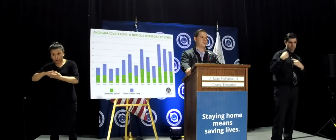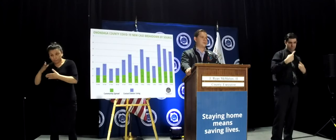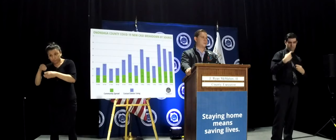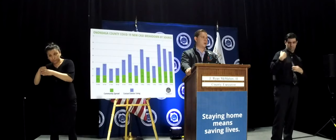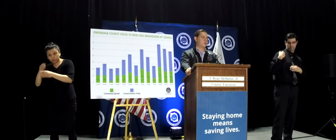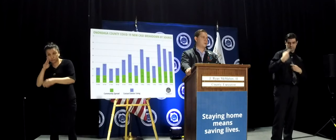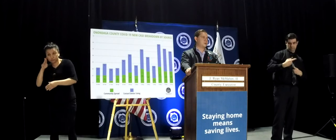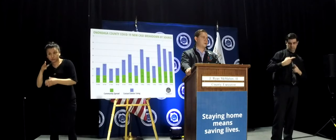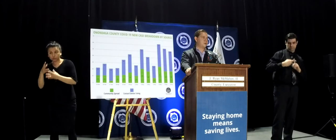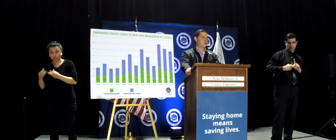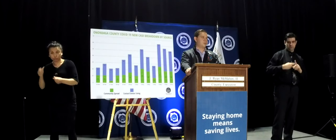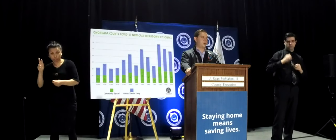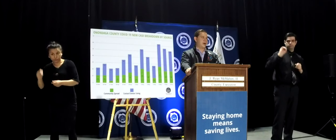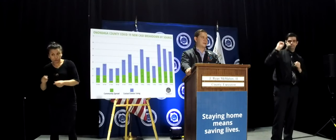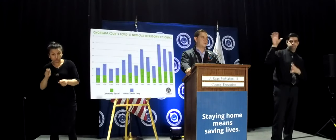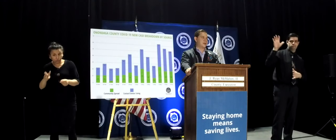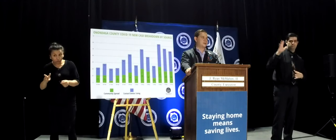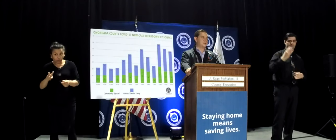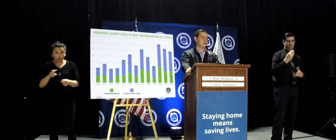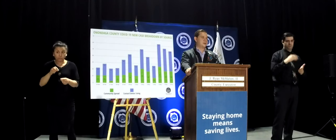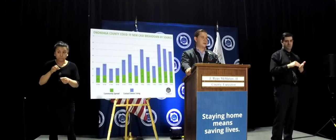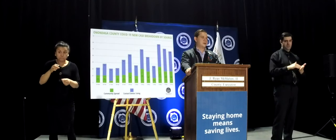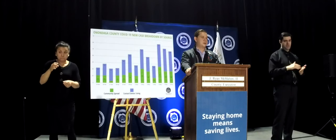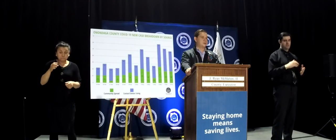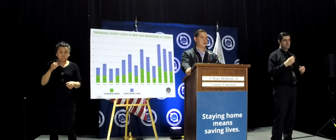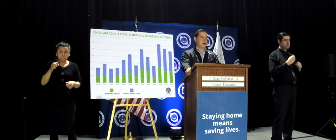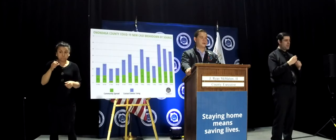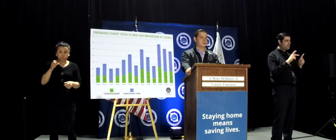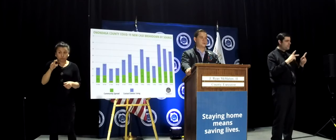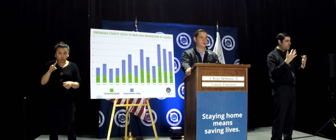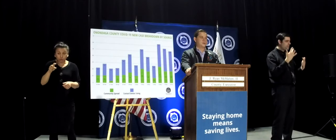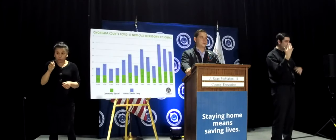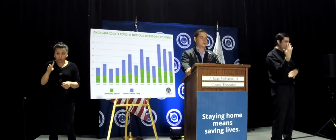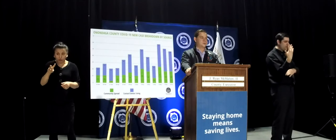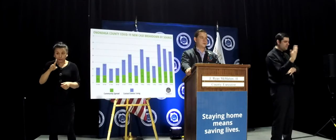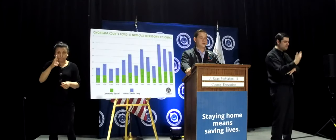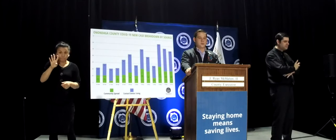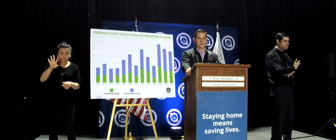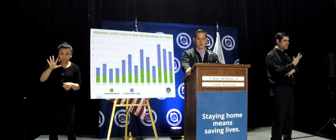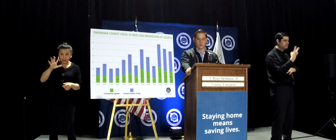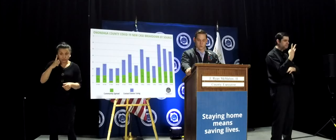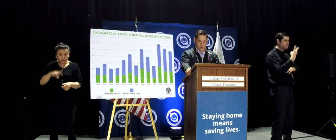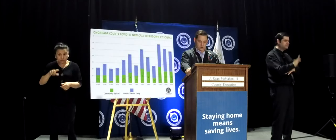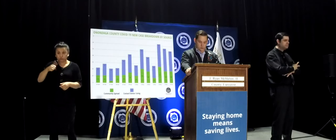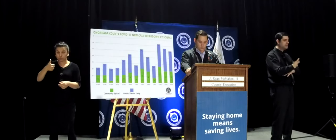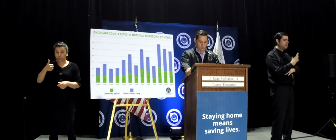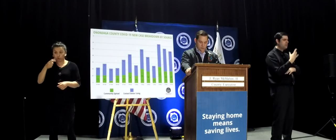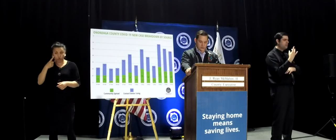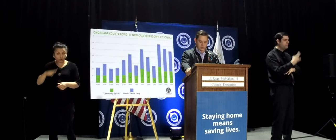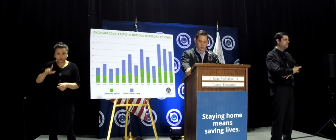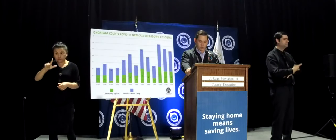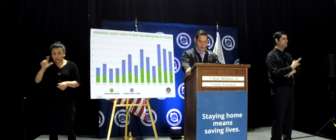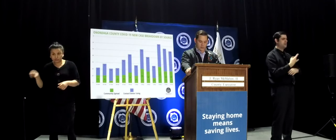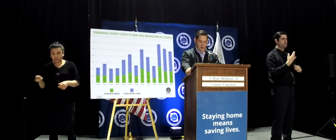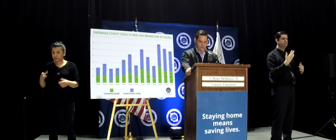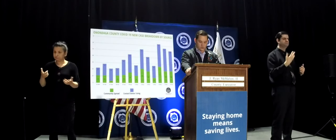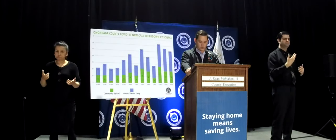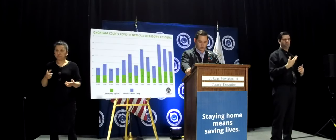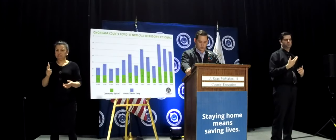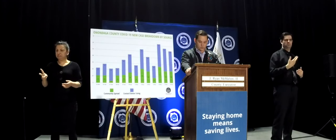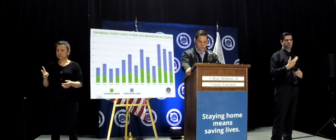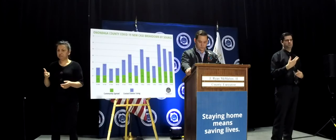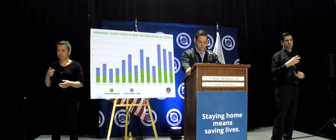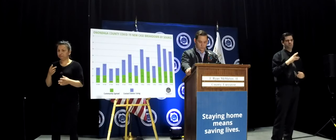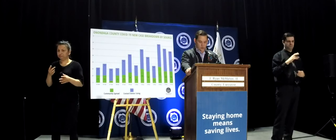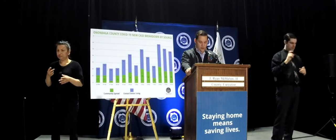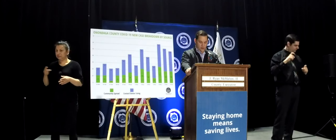That defeats the purpose of proactive testing and your tracers. So we continue to build up that